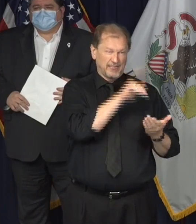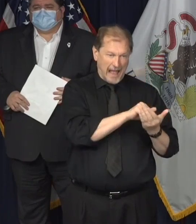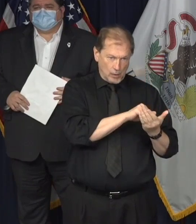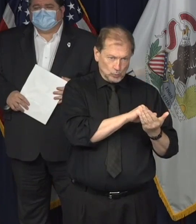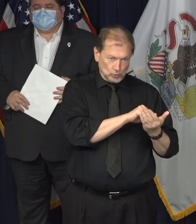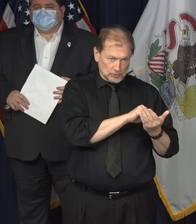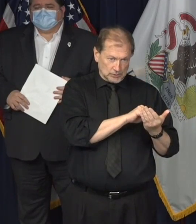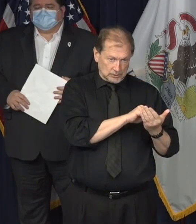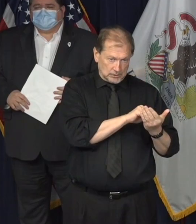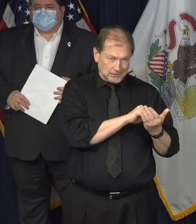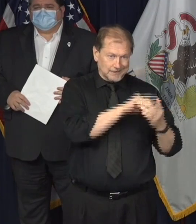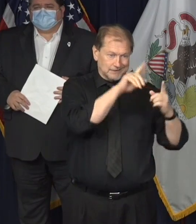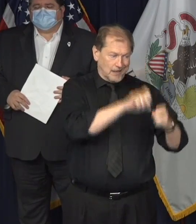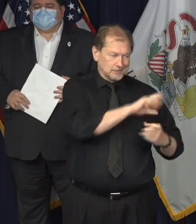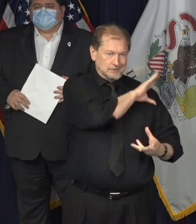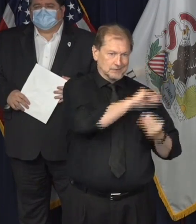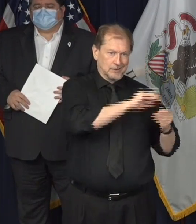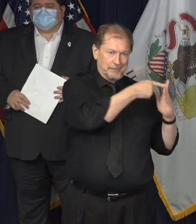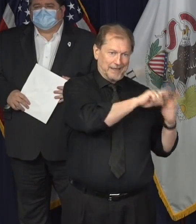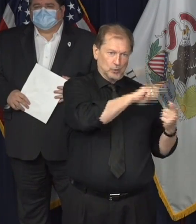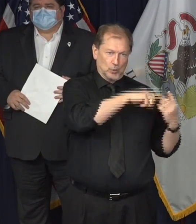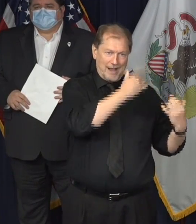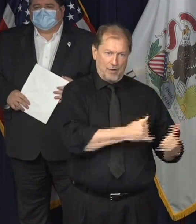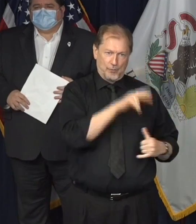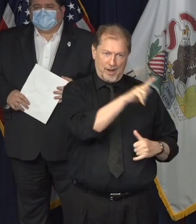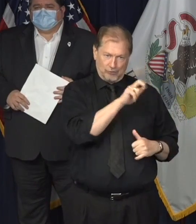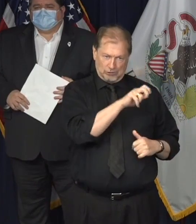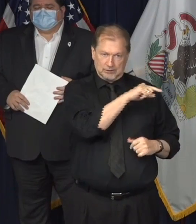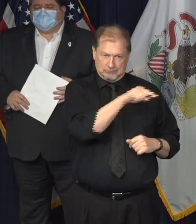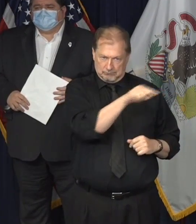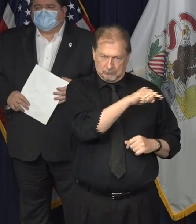379,043 tests for COVID-19, with